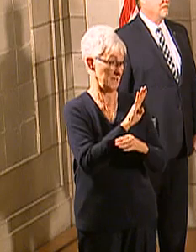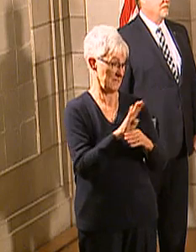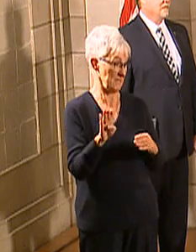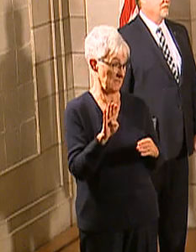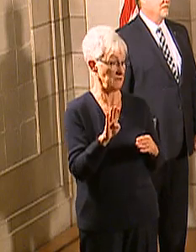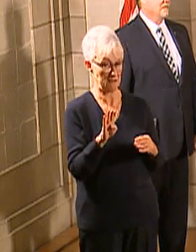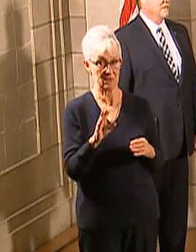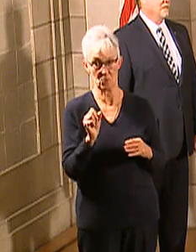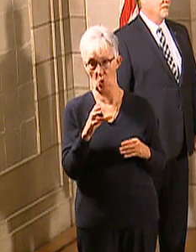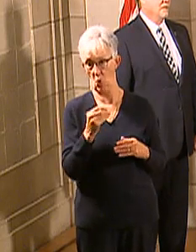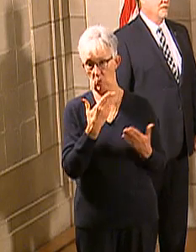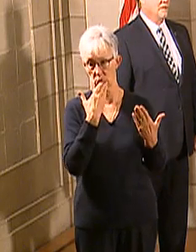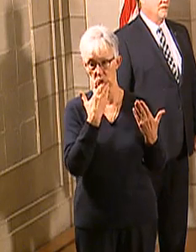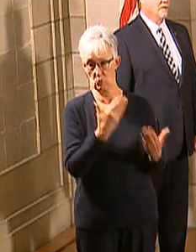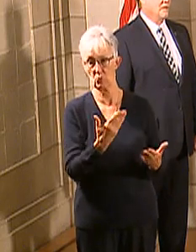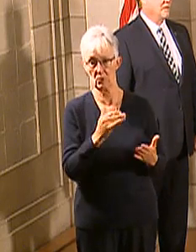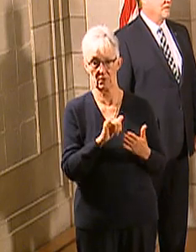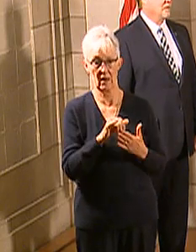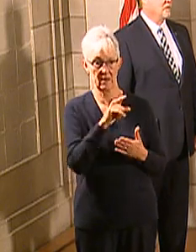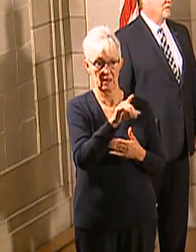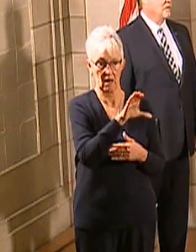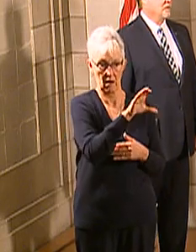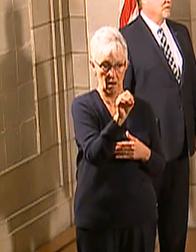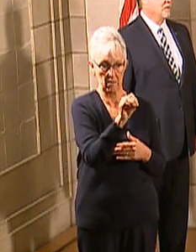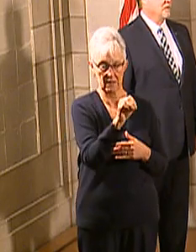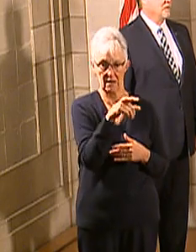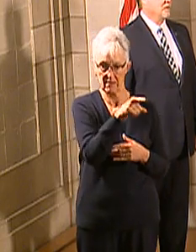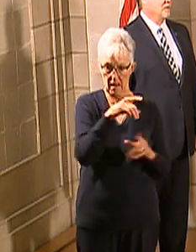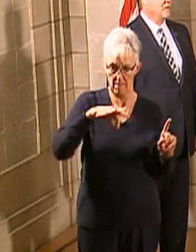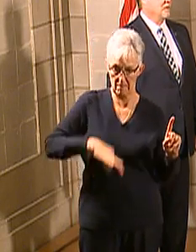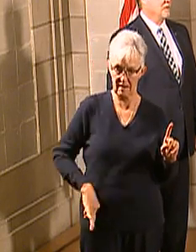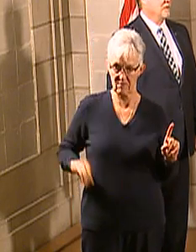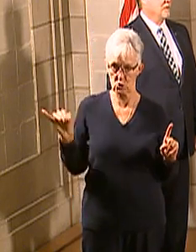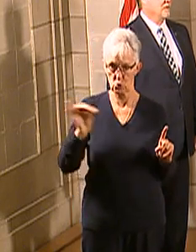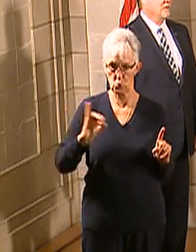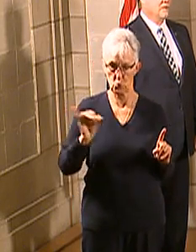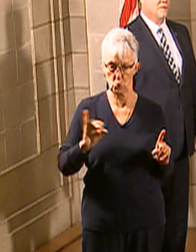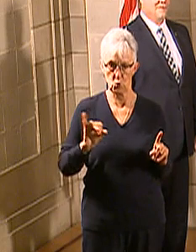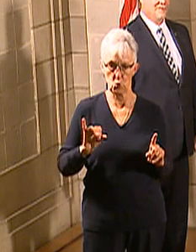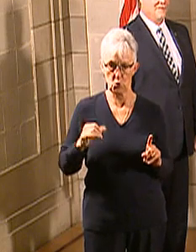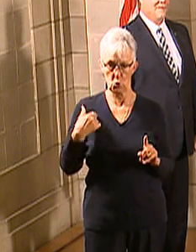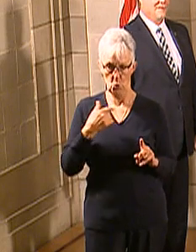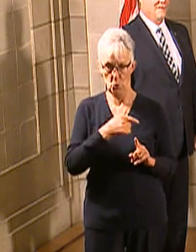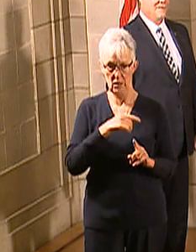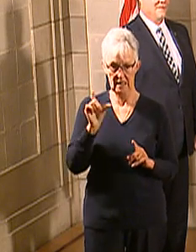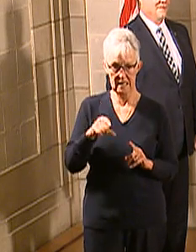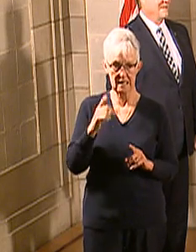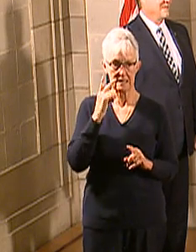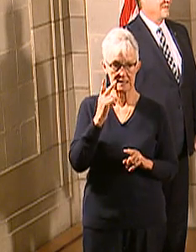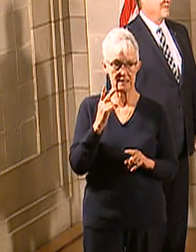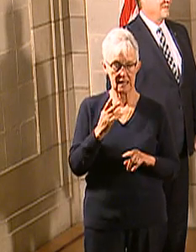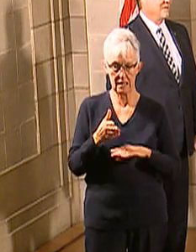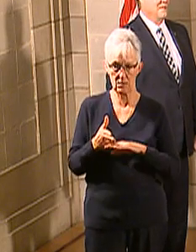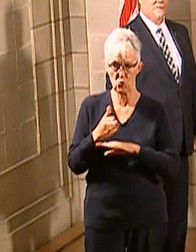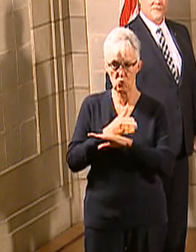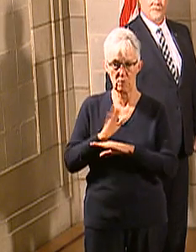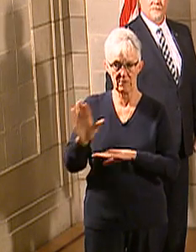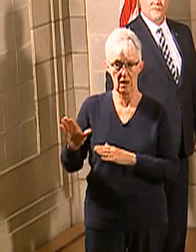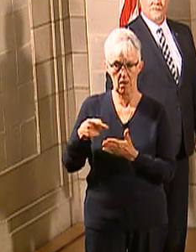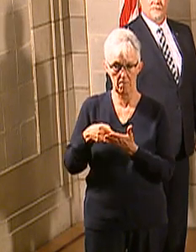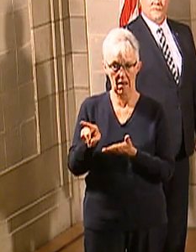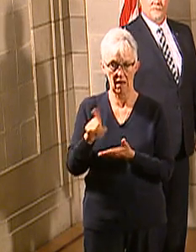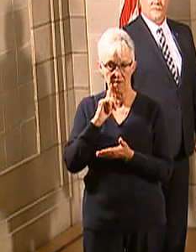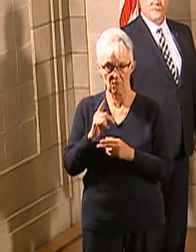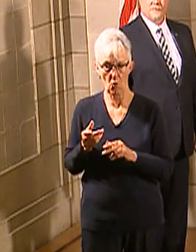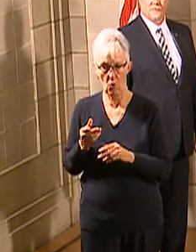the employer, and usually has to involve, as per USDOL rules, an increase in their pay for completing that